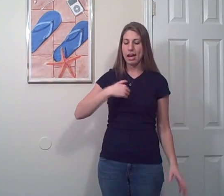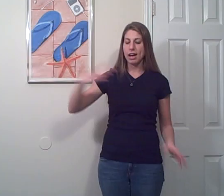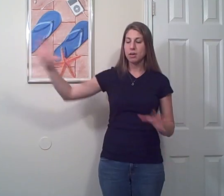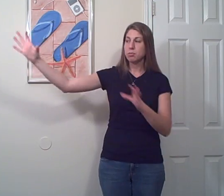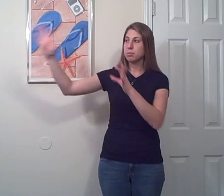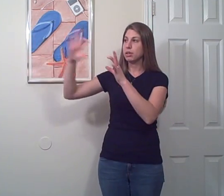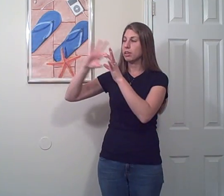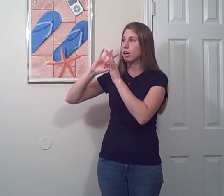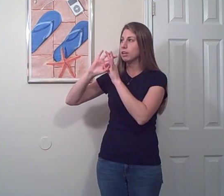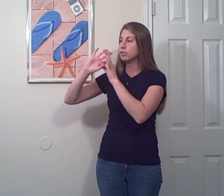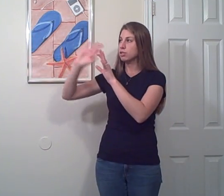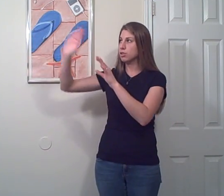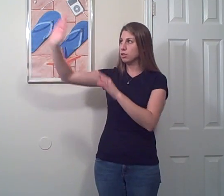I belong to you.